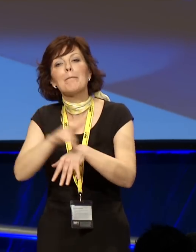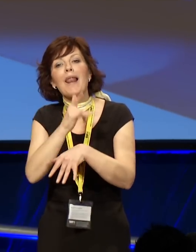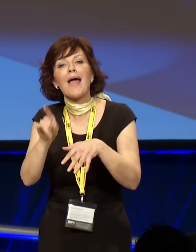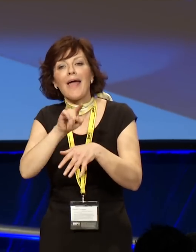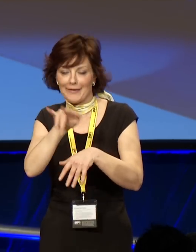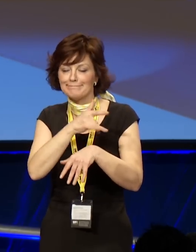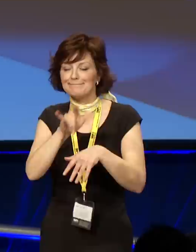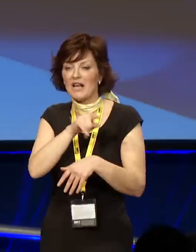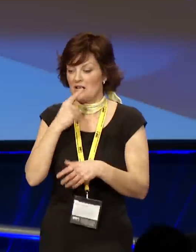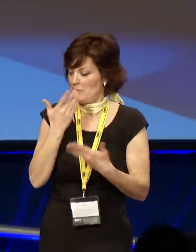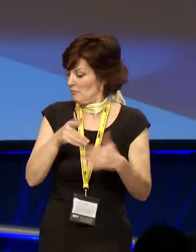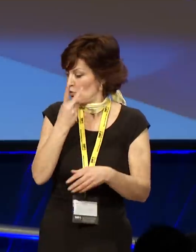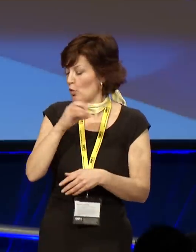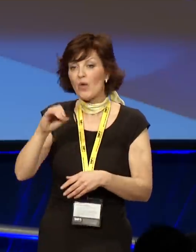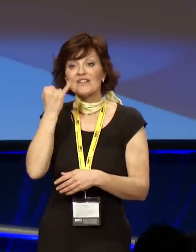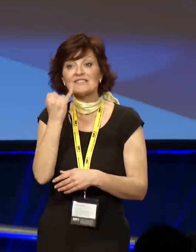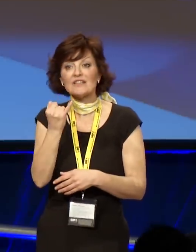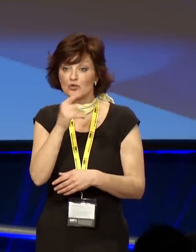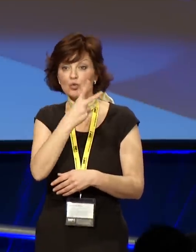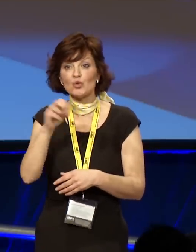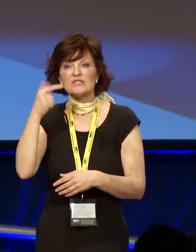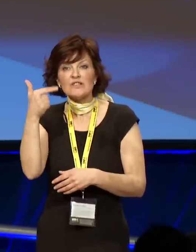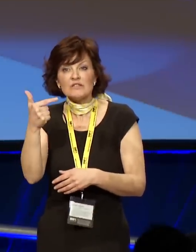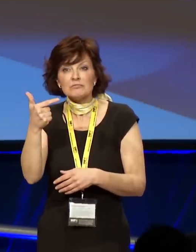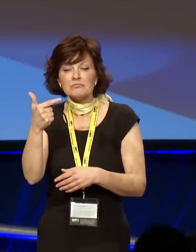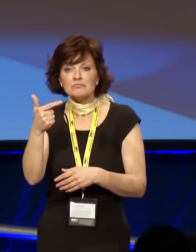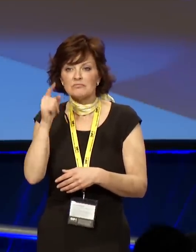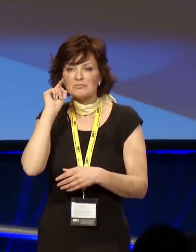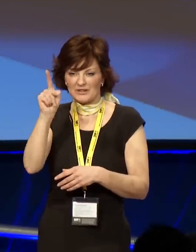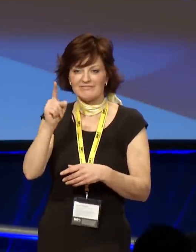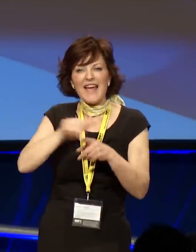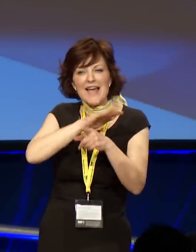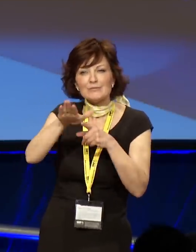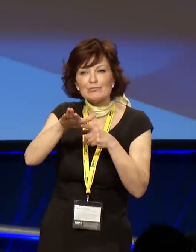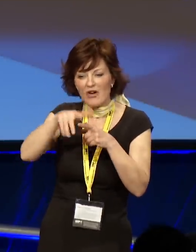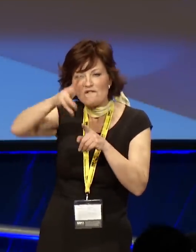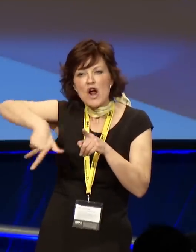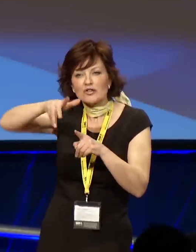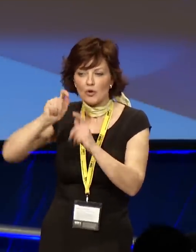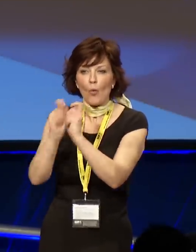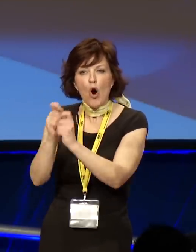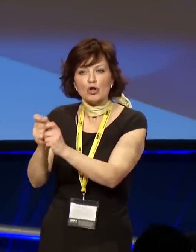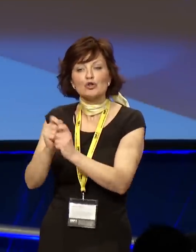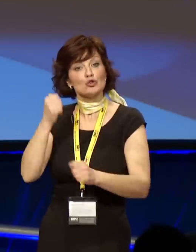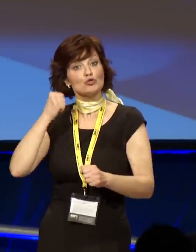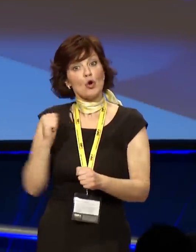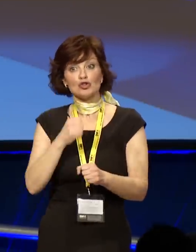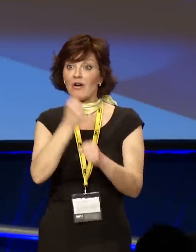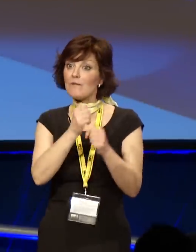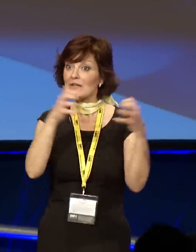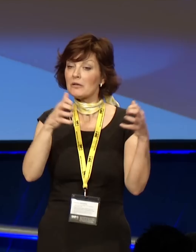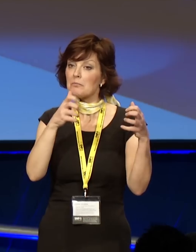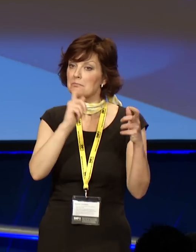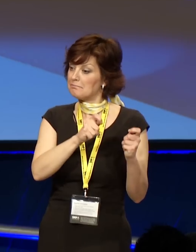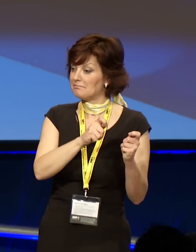in 2006. In 2007, it won the Fringe Awards at the festival. The Scottish Government gave the